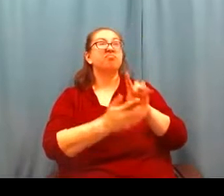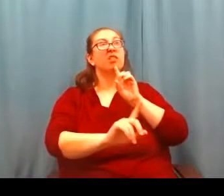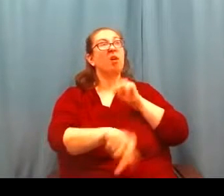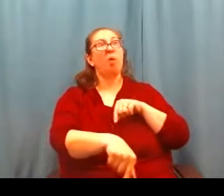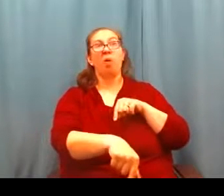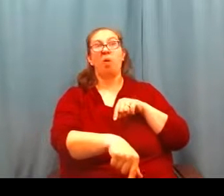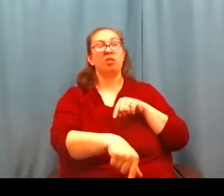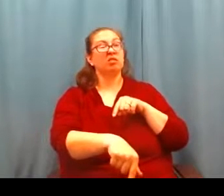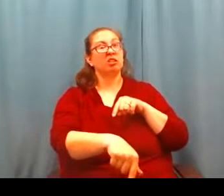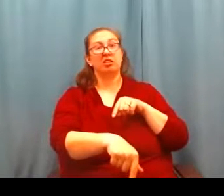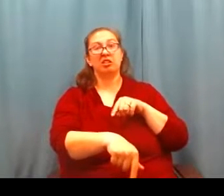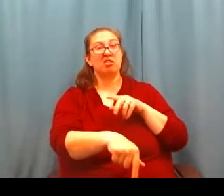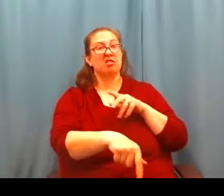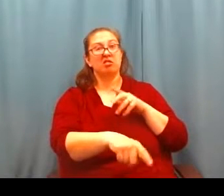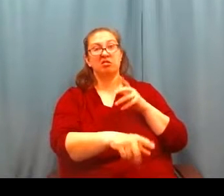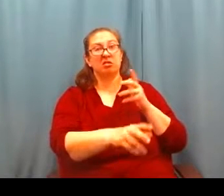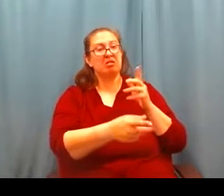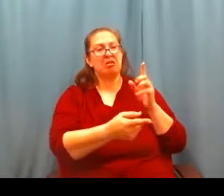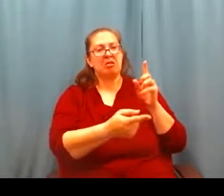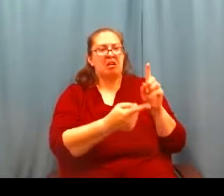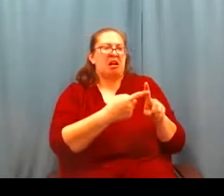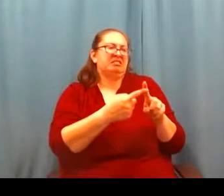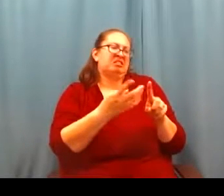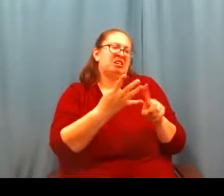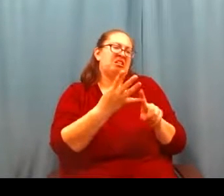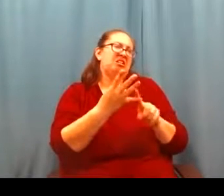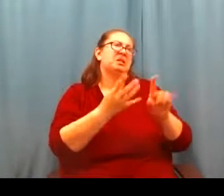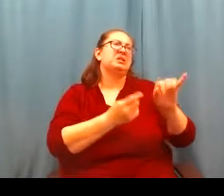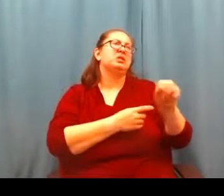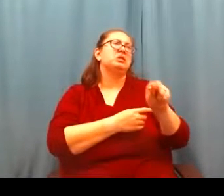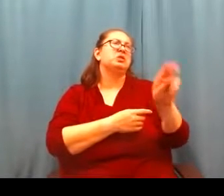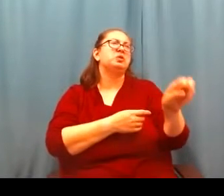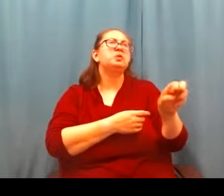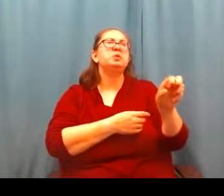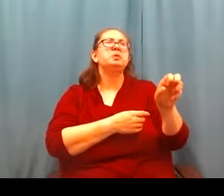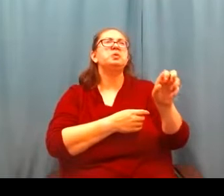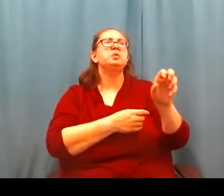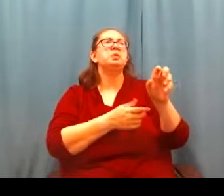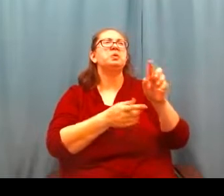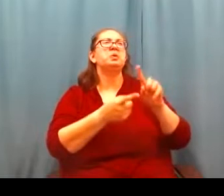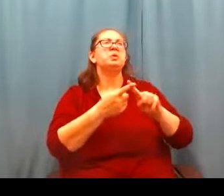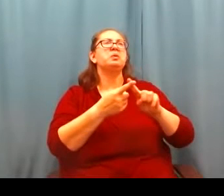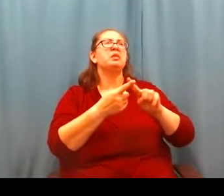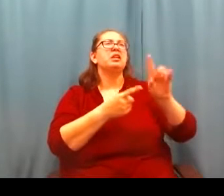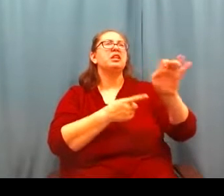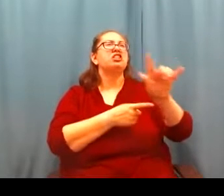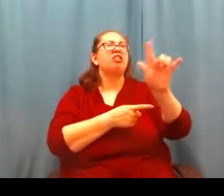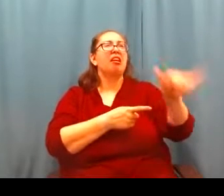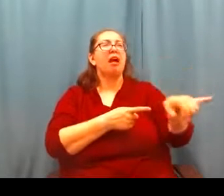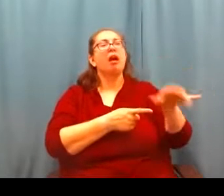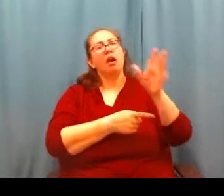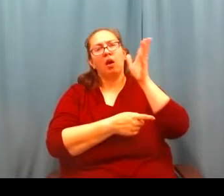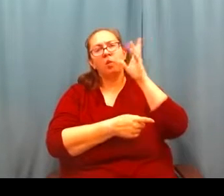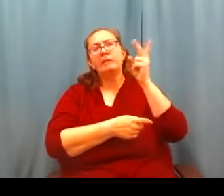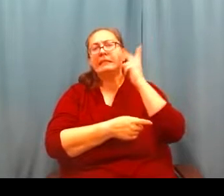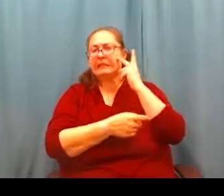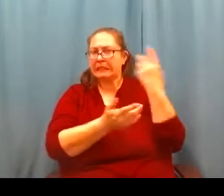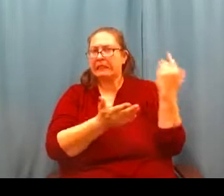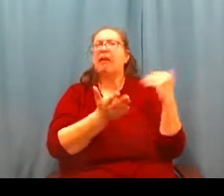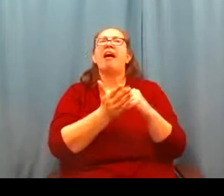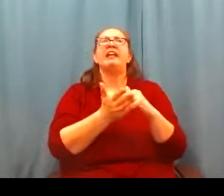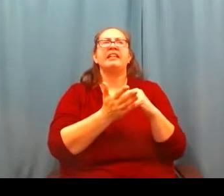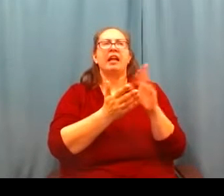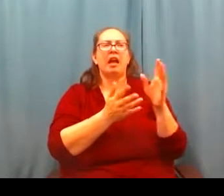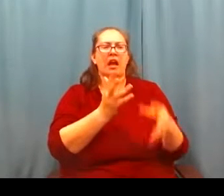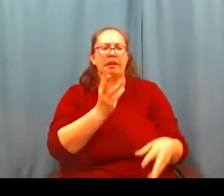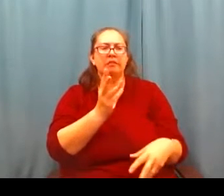extended end of June, maybe into July. And so we'll see about that in just the next few days to see that extension come through, but we